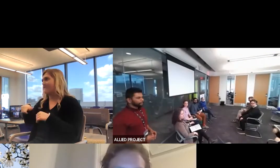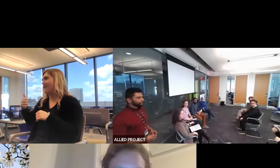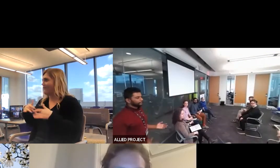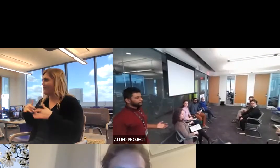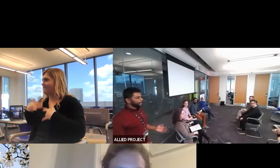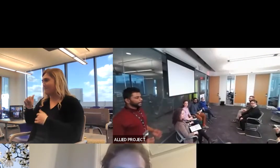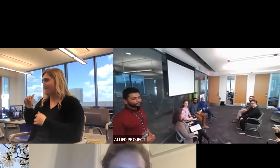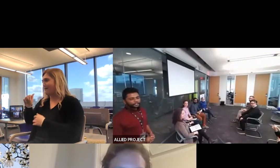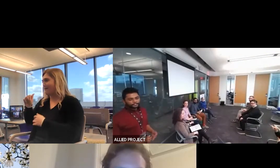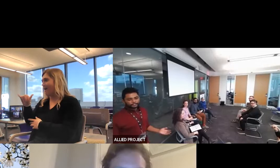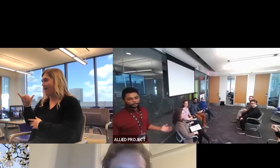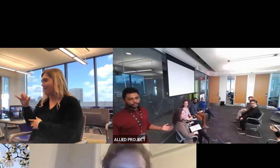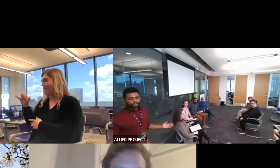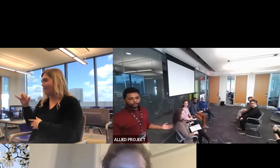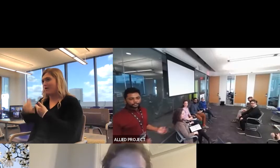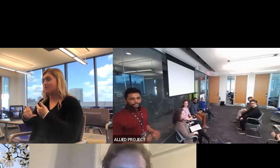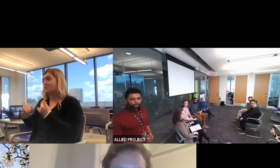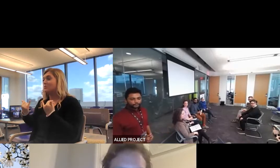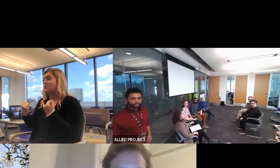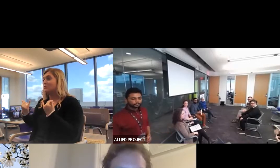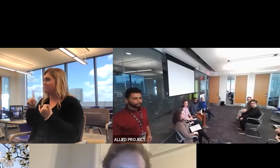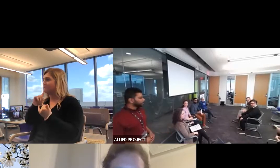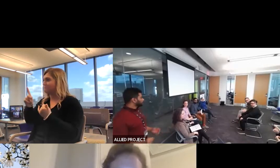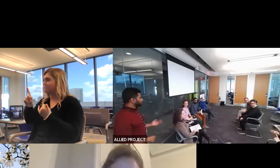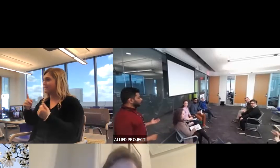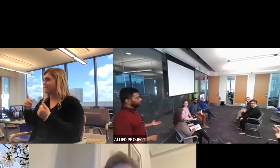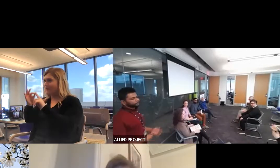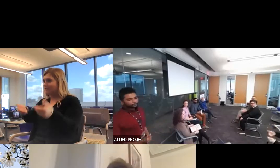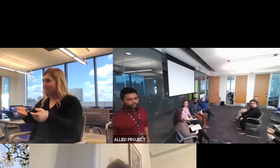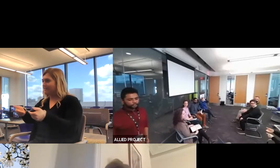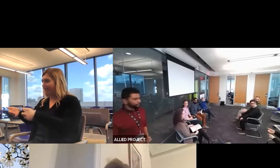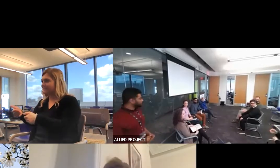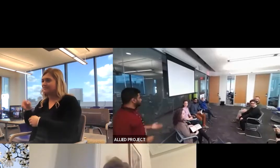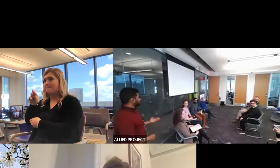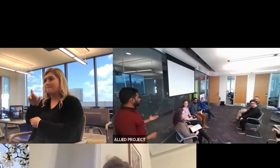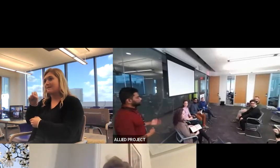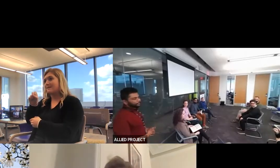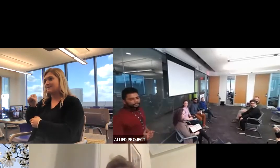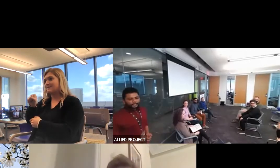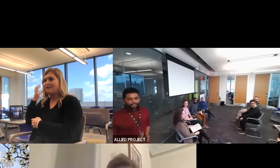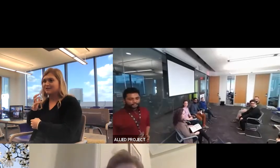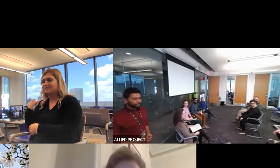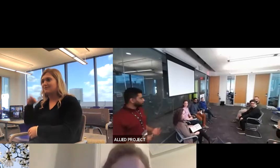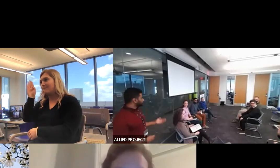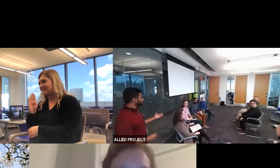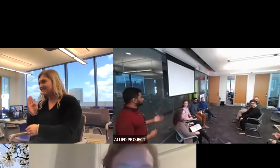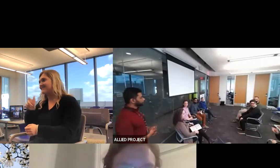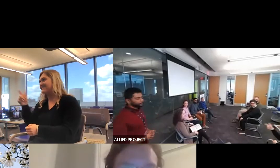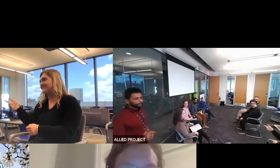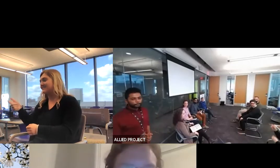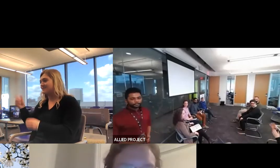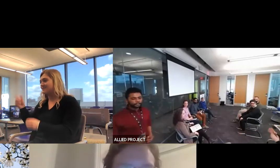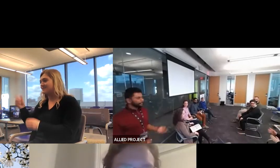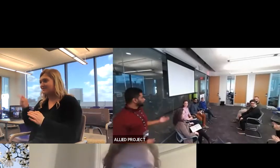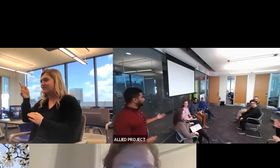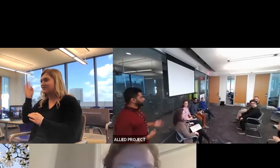Project. Today we have distinguished guests with us. We have Ms. Rachel, Ms. Betsy Ireland, Professor